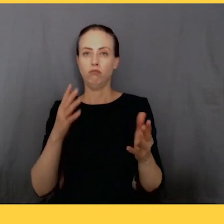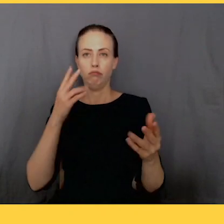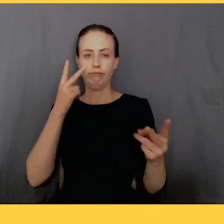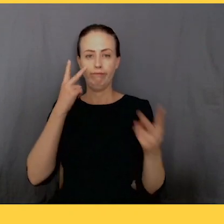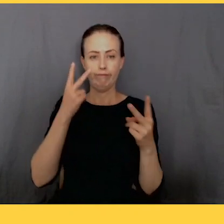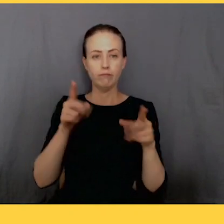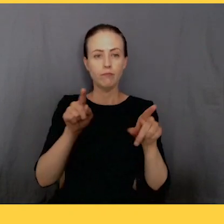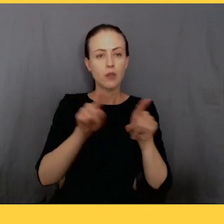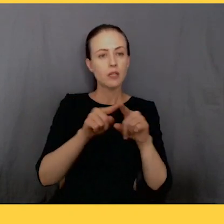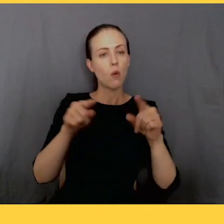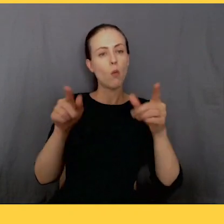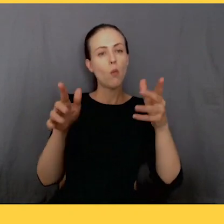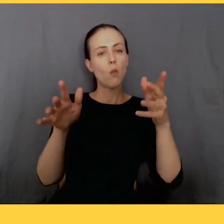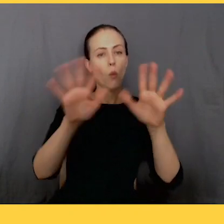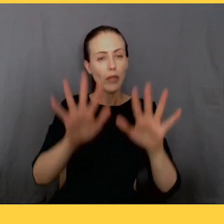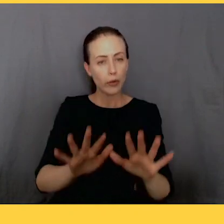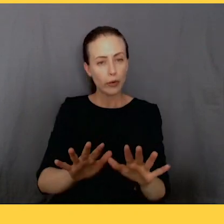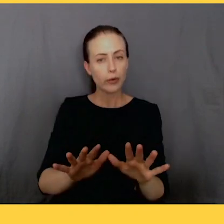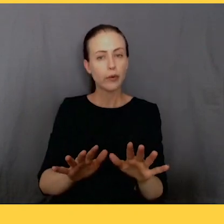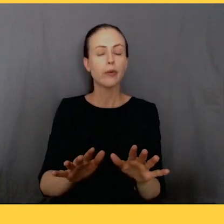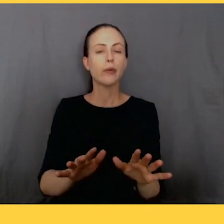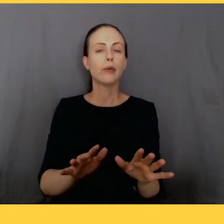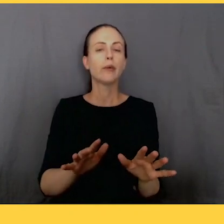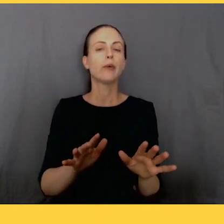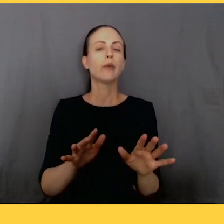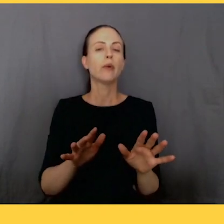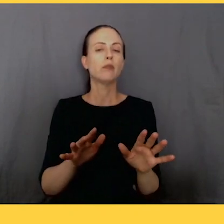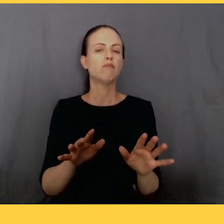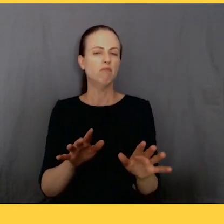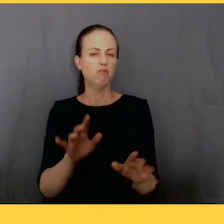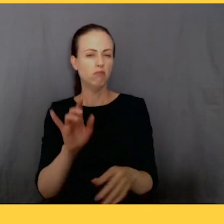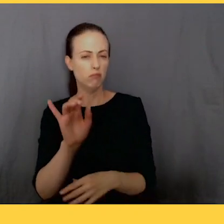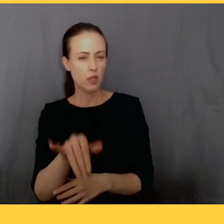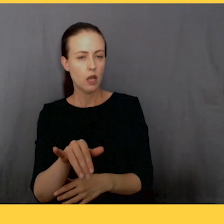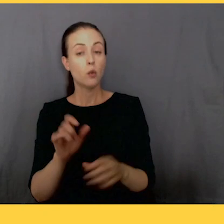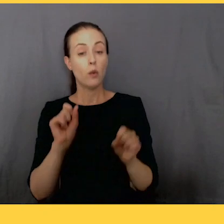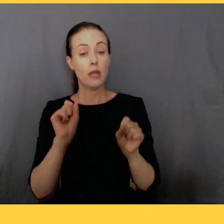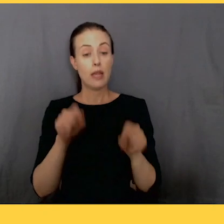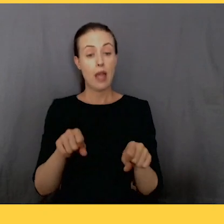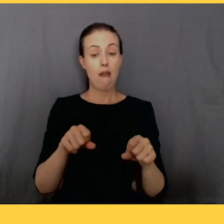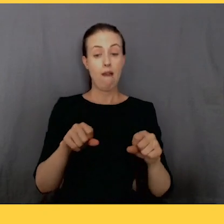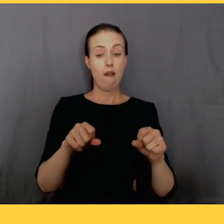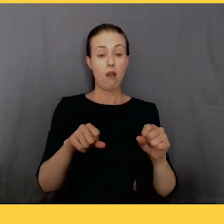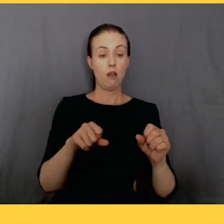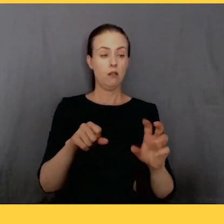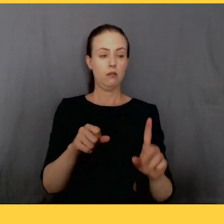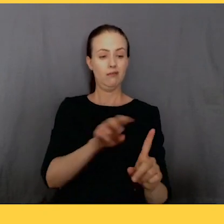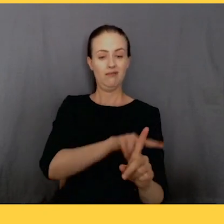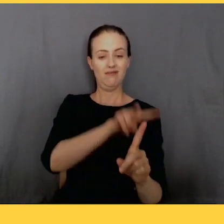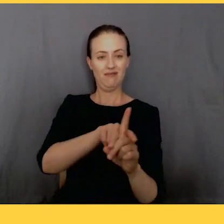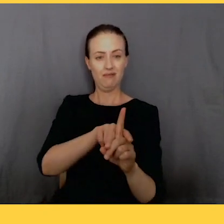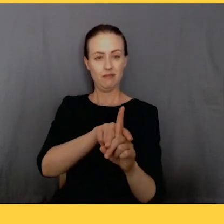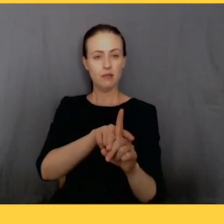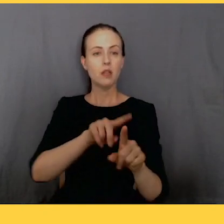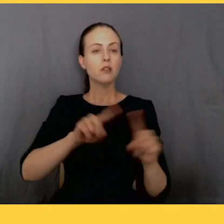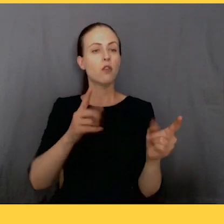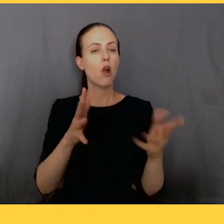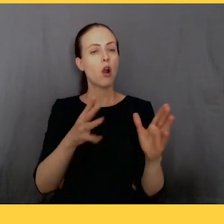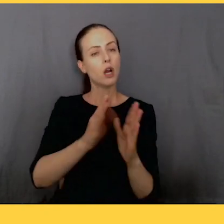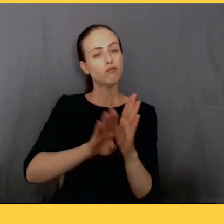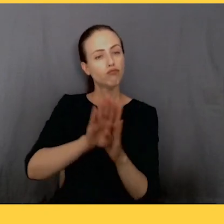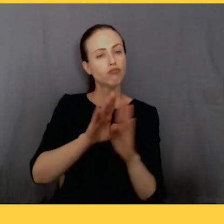optimize the switching events or switching steps to minimize this impact. So that's another way where